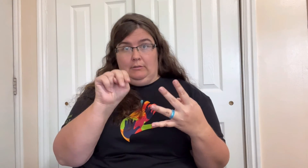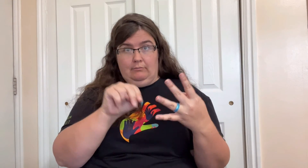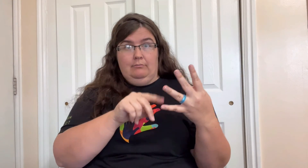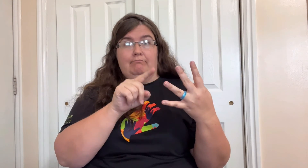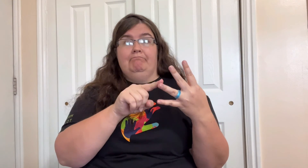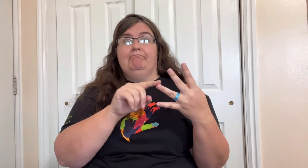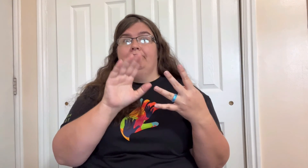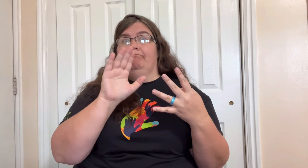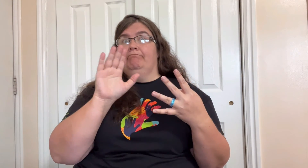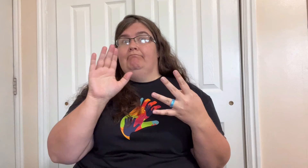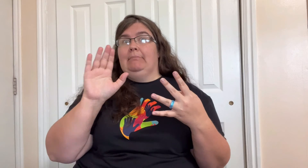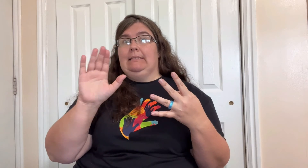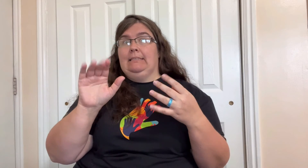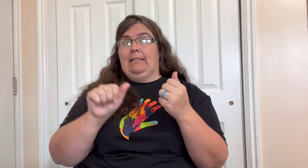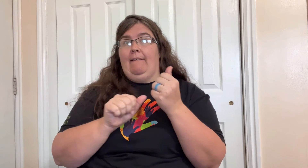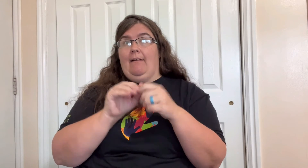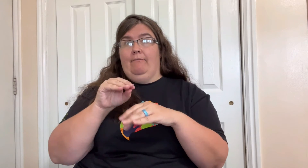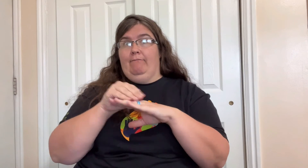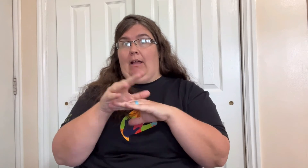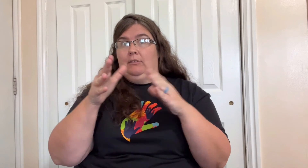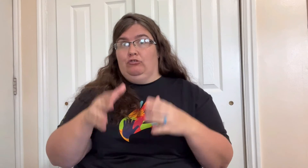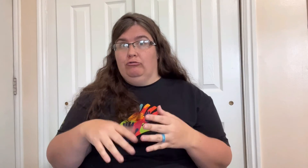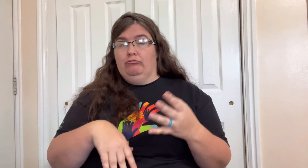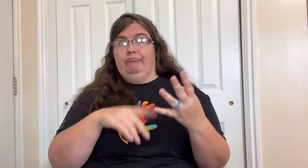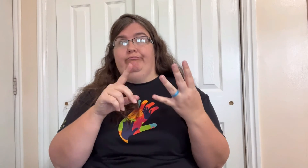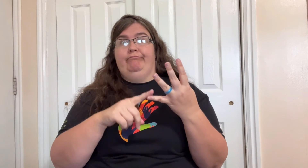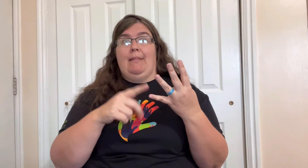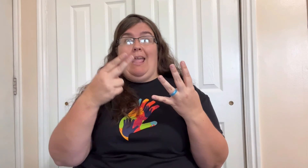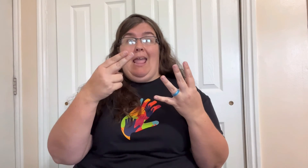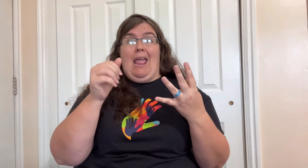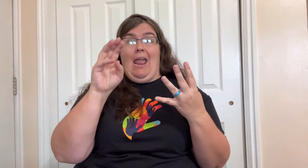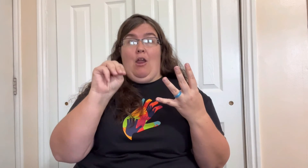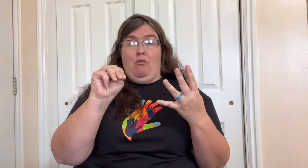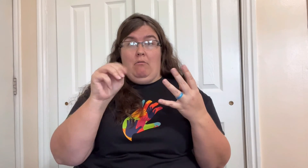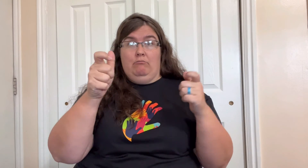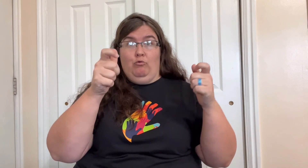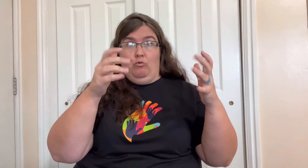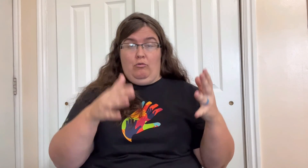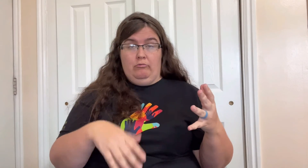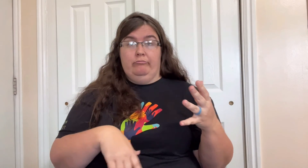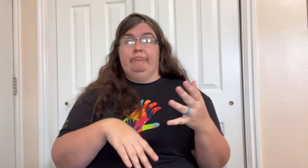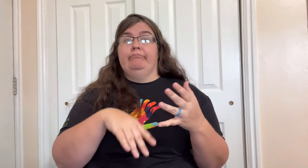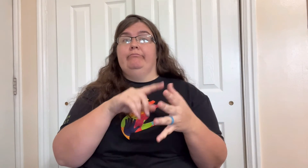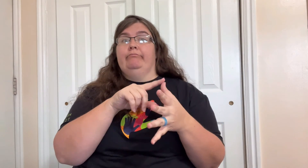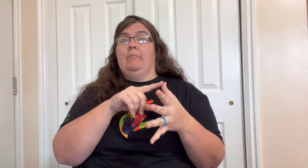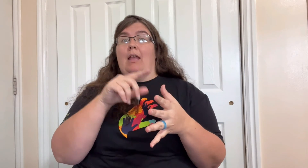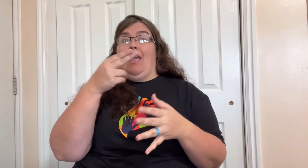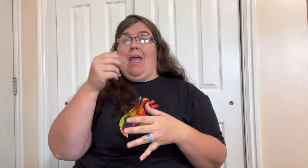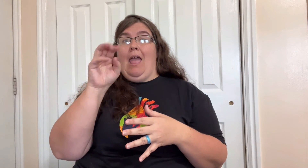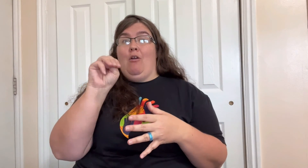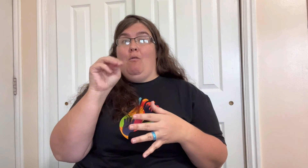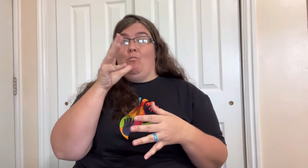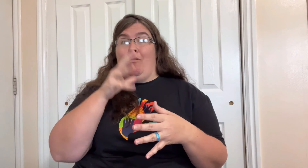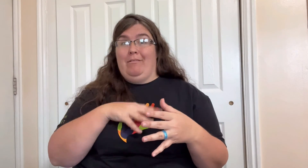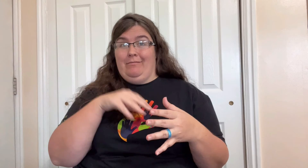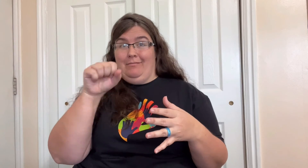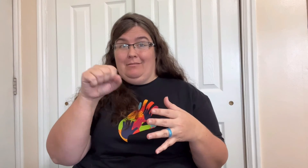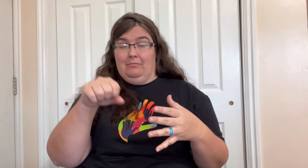sultan, his advisors, the harem overseer, the harem women